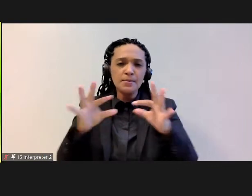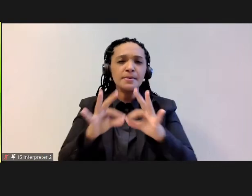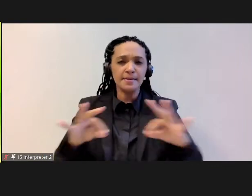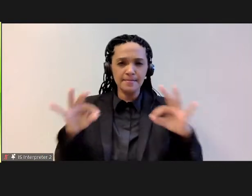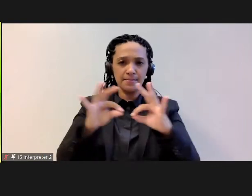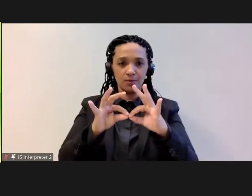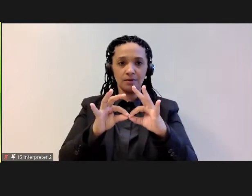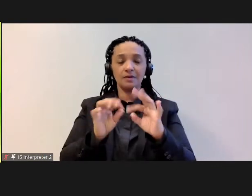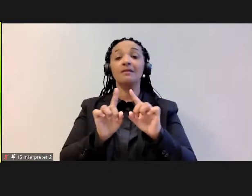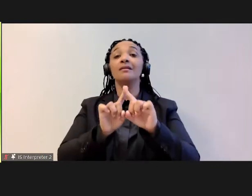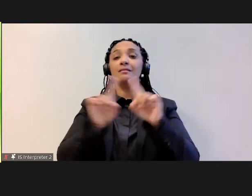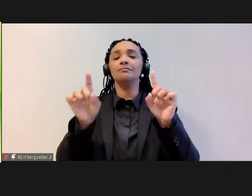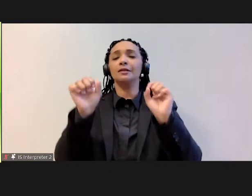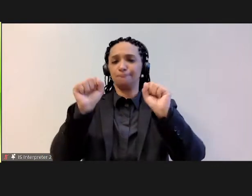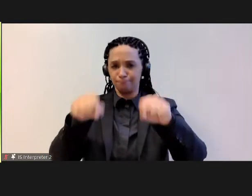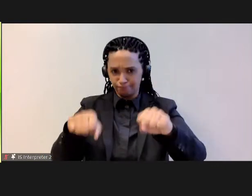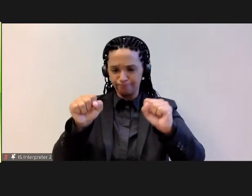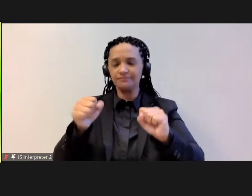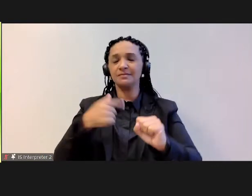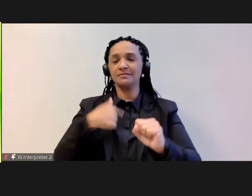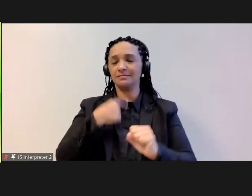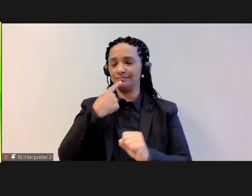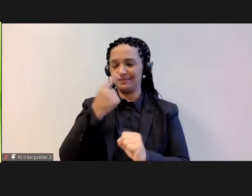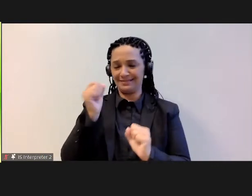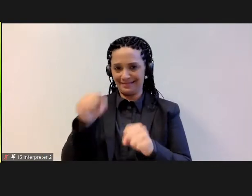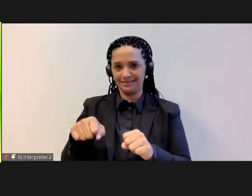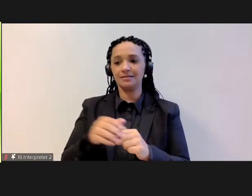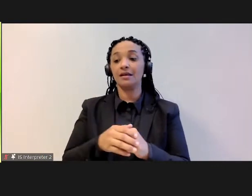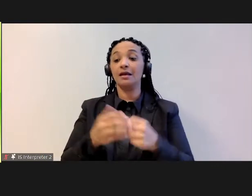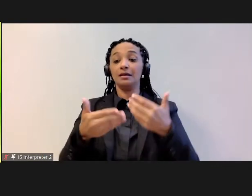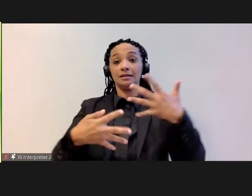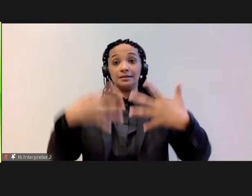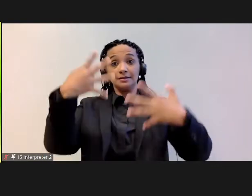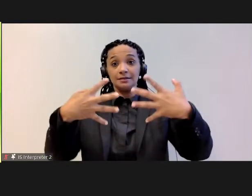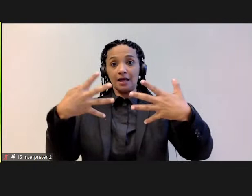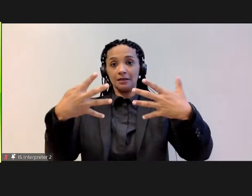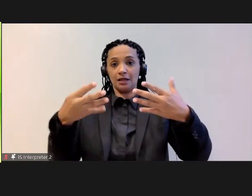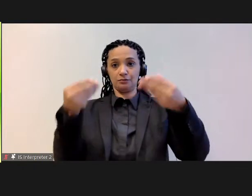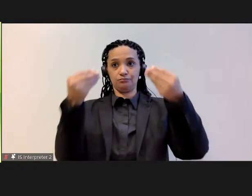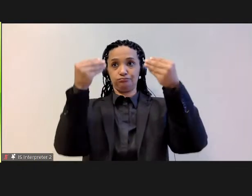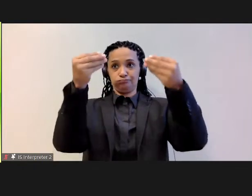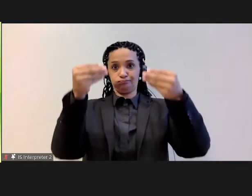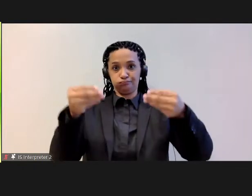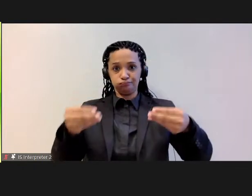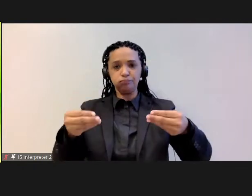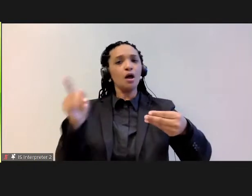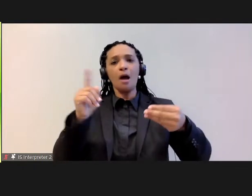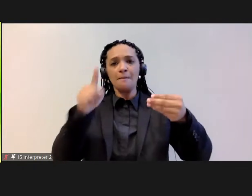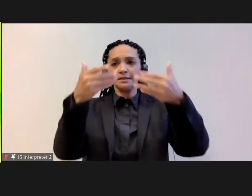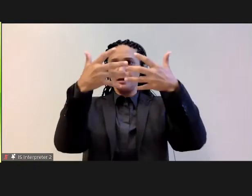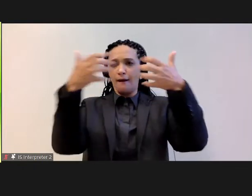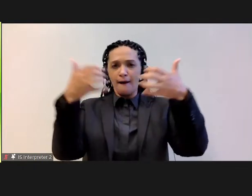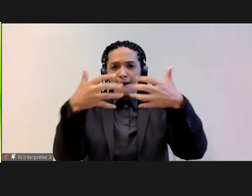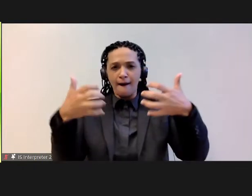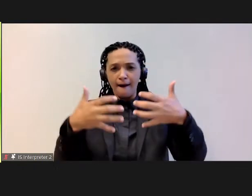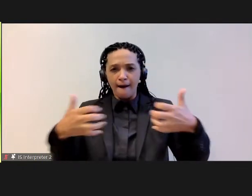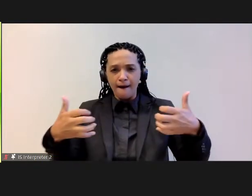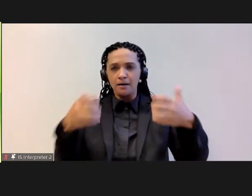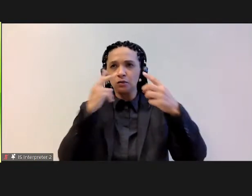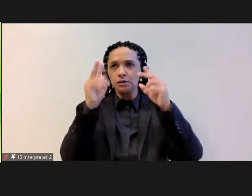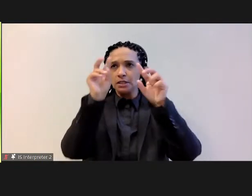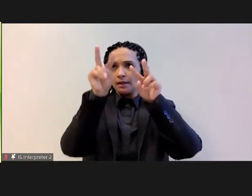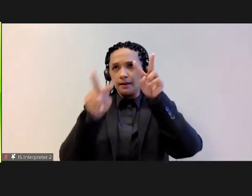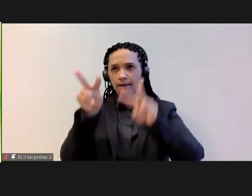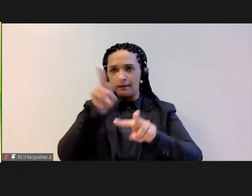actually, indeed, I would like to agree that disaggregation of data is key for designing targeted interventions and tracking